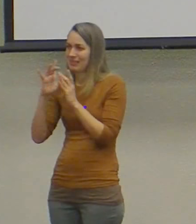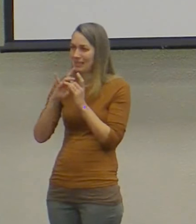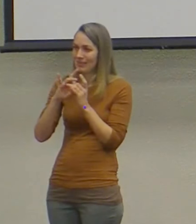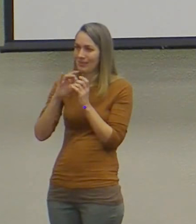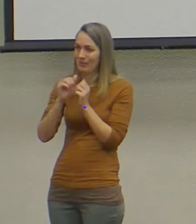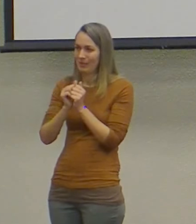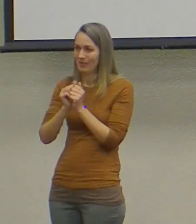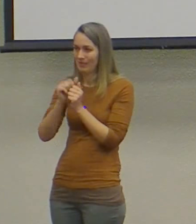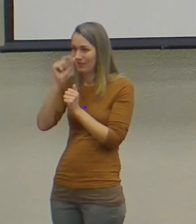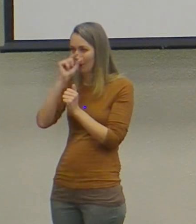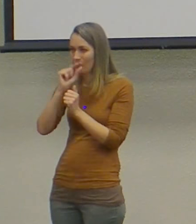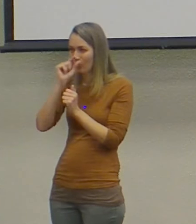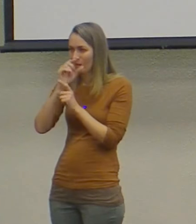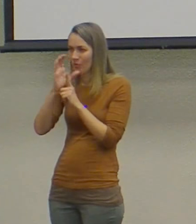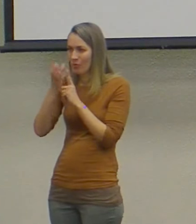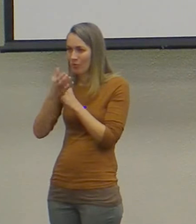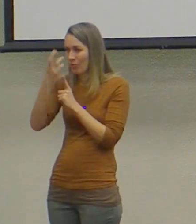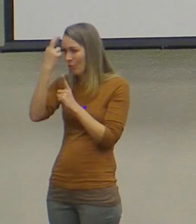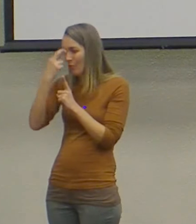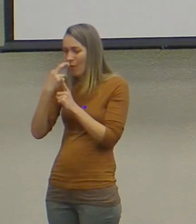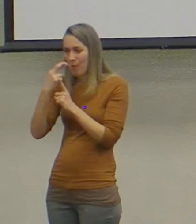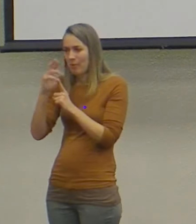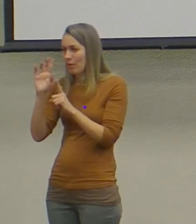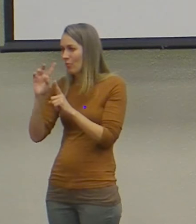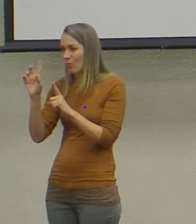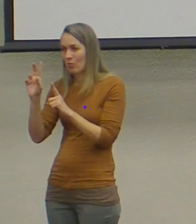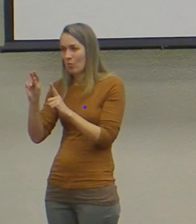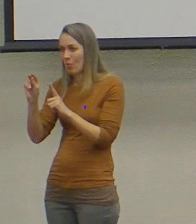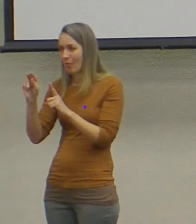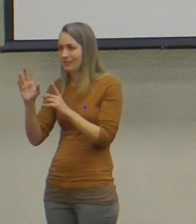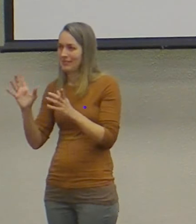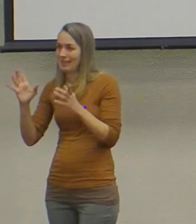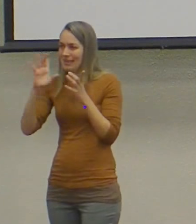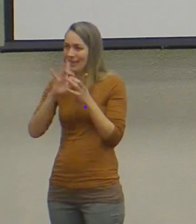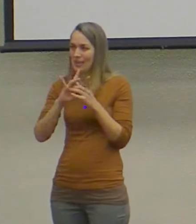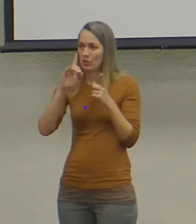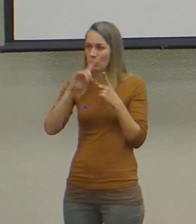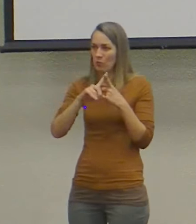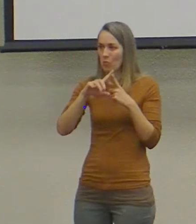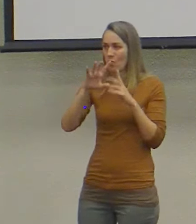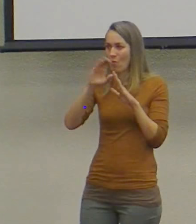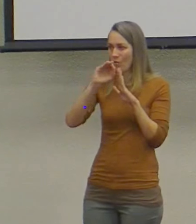law, but in Old Testament revelation.